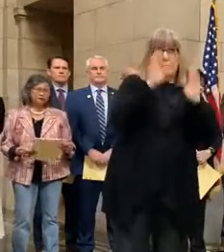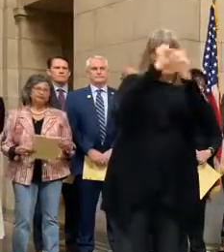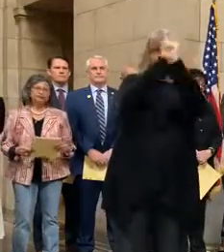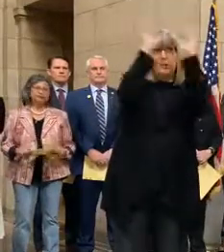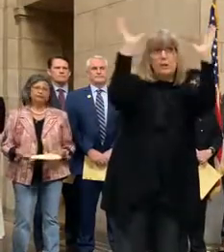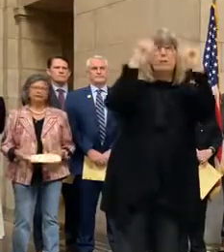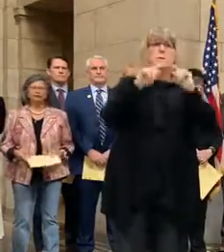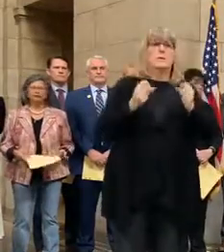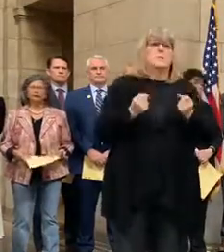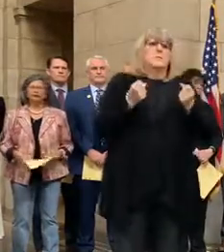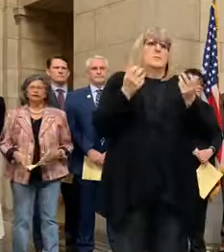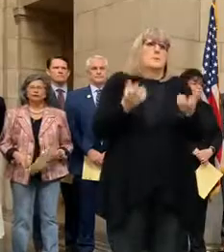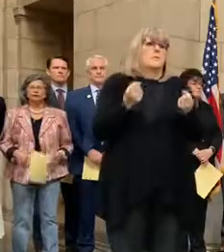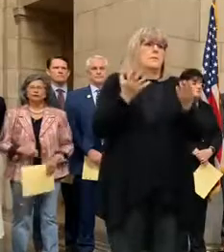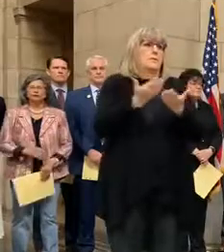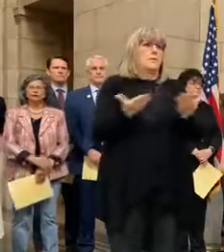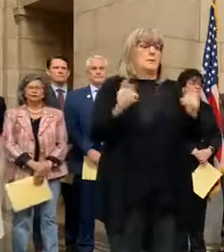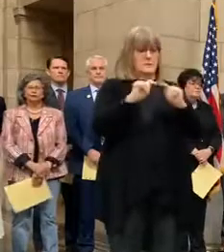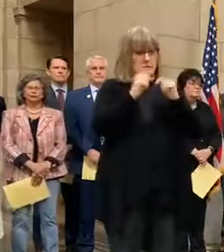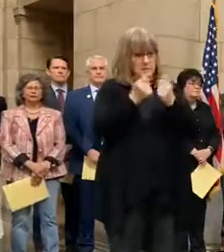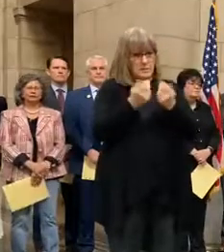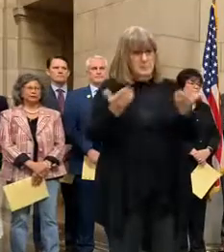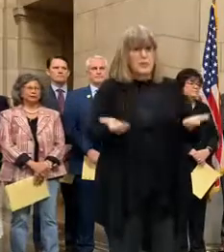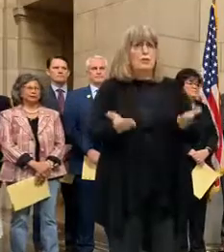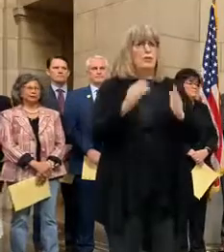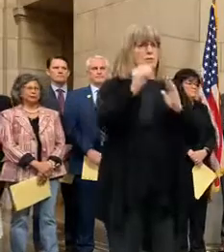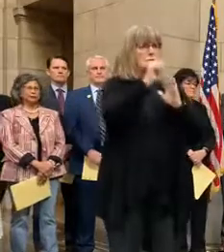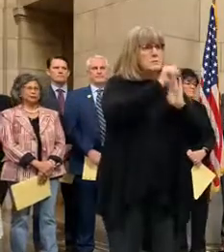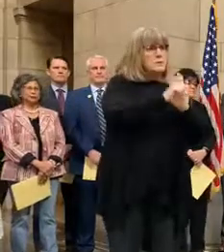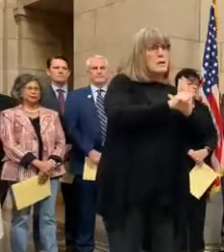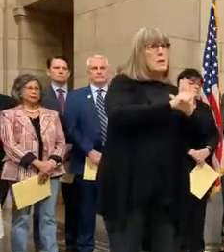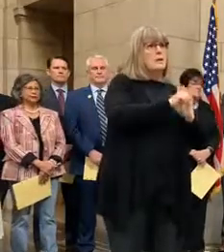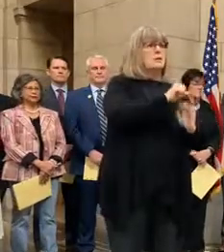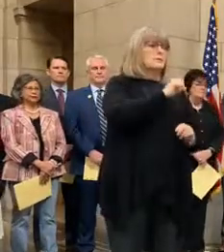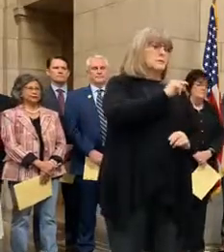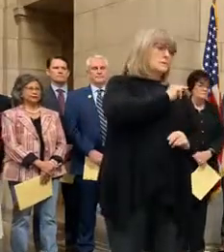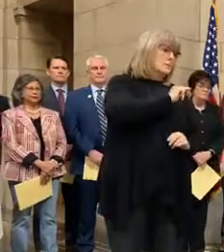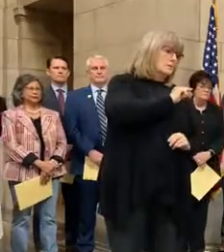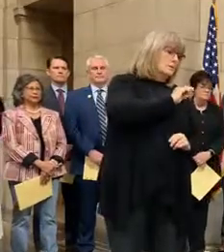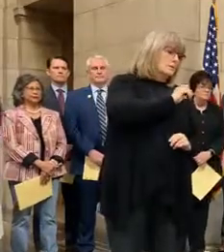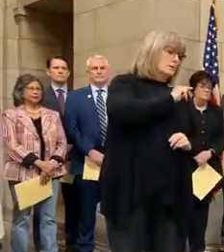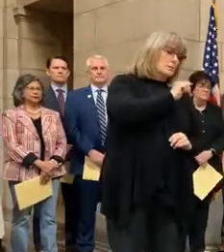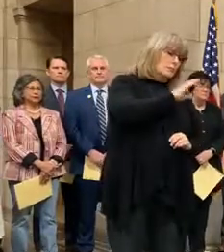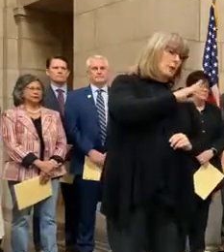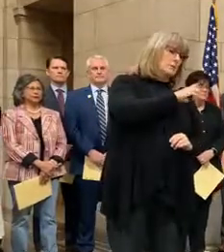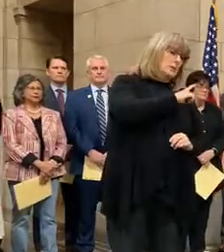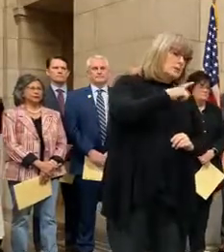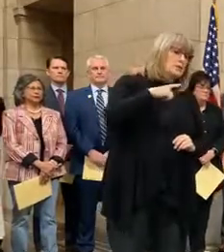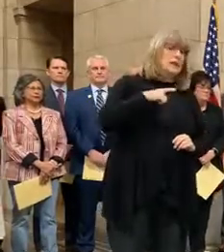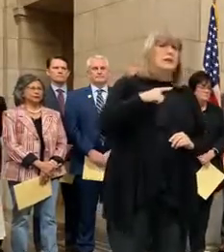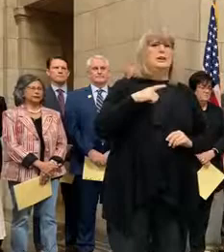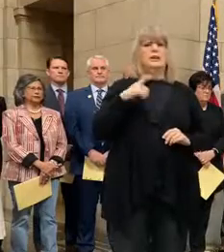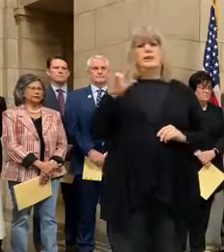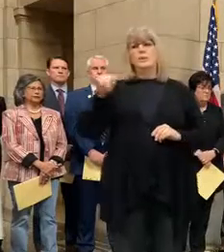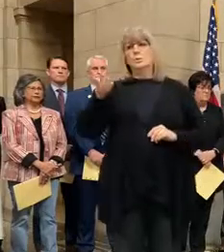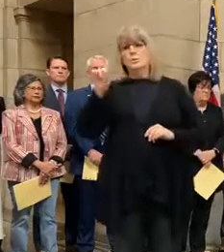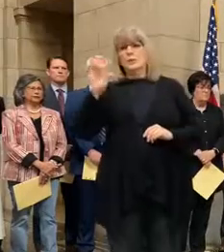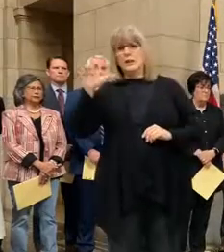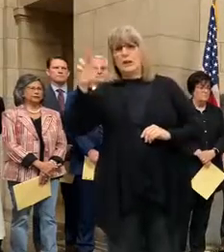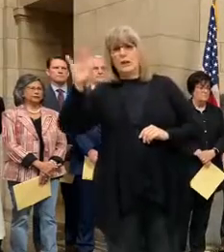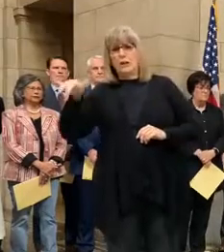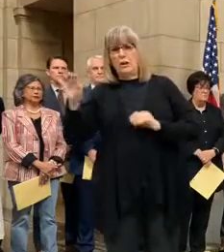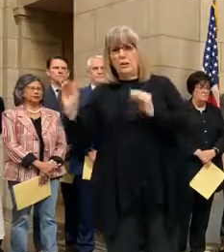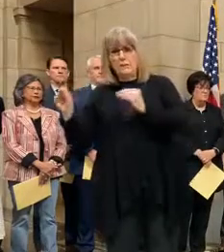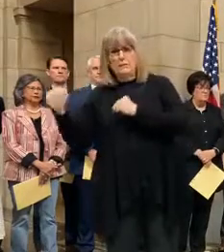but there's a lot of things that the team here at the state of Nebraska, both in the legislature and the judiciary office, everybody works hard to serve the